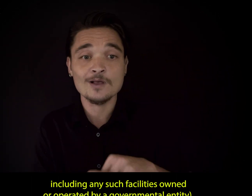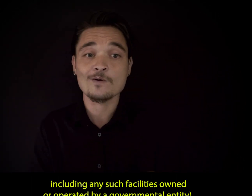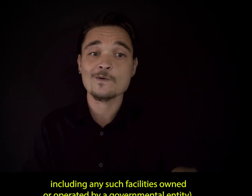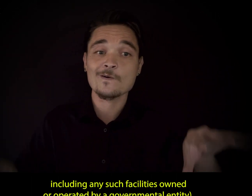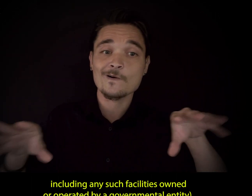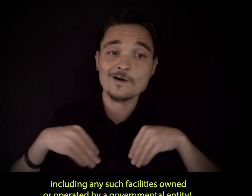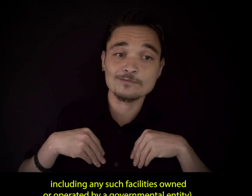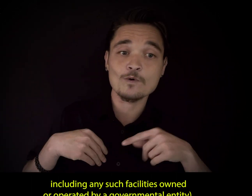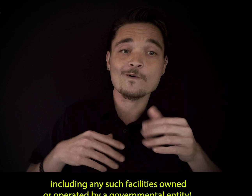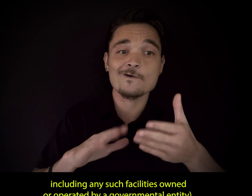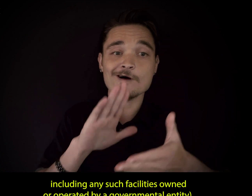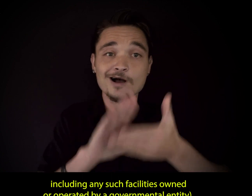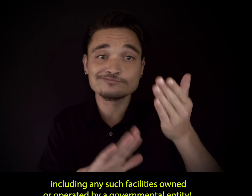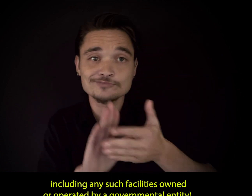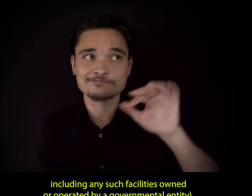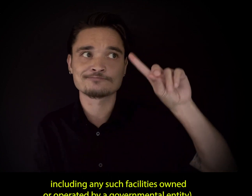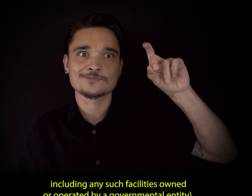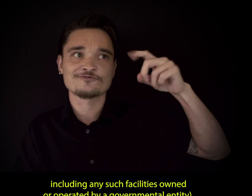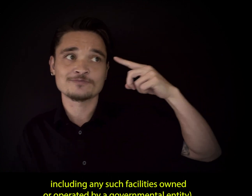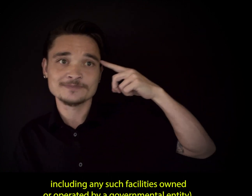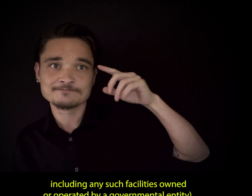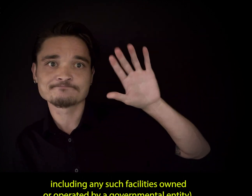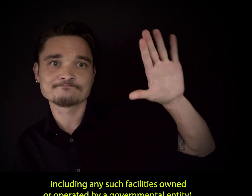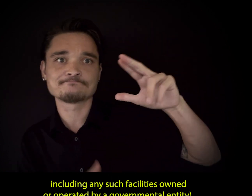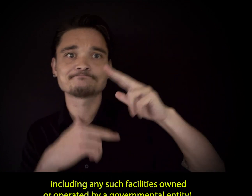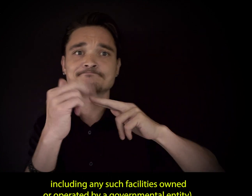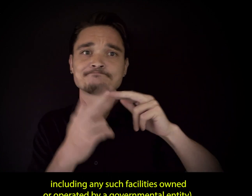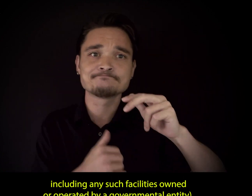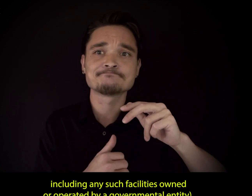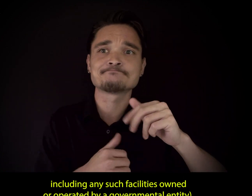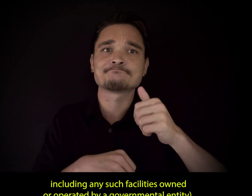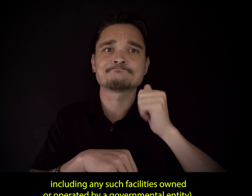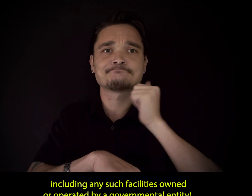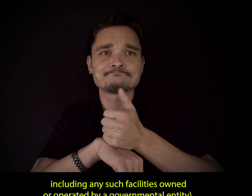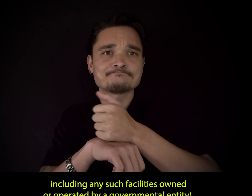including any such facilities owned or operated by a governmental entity.